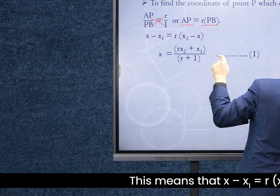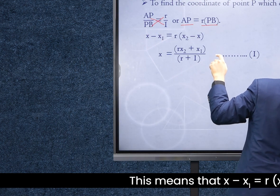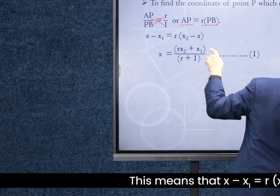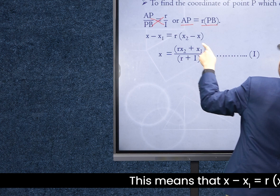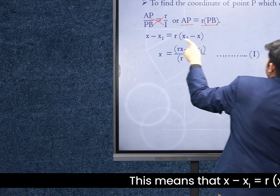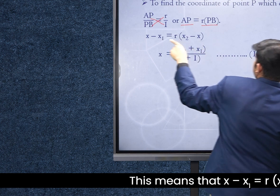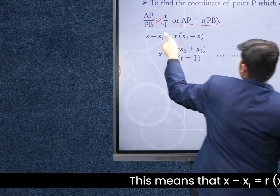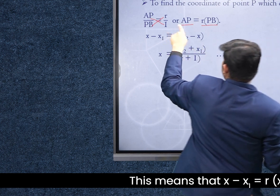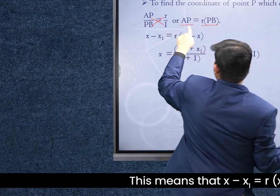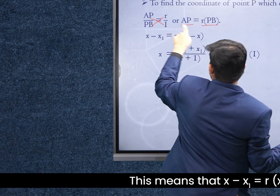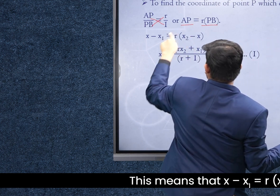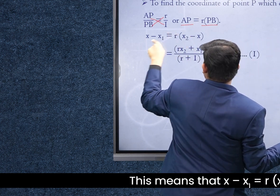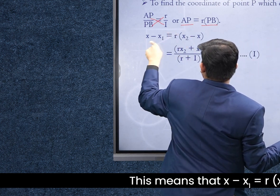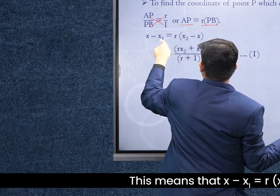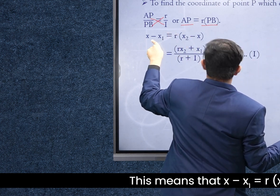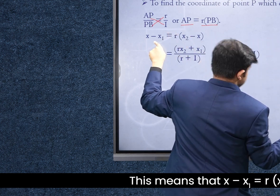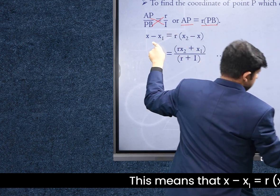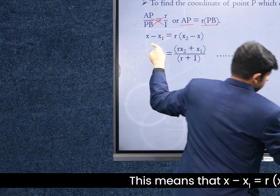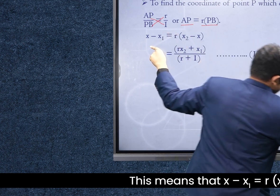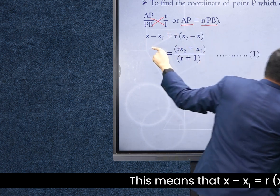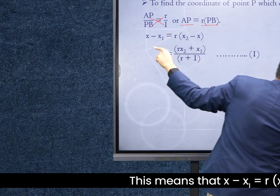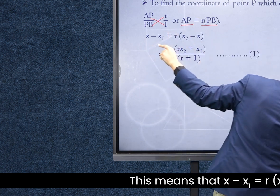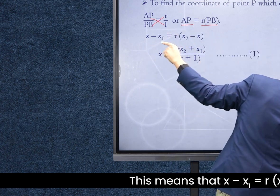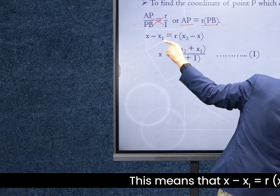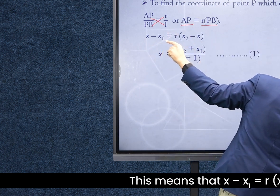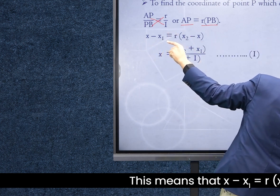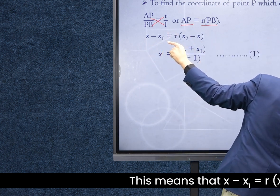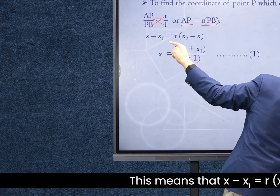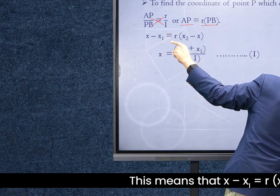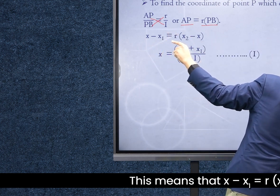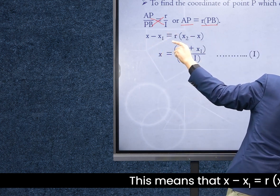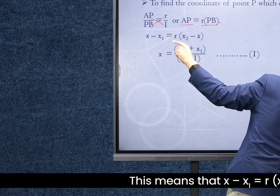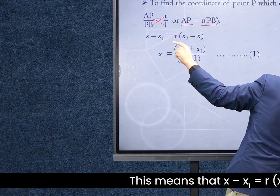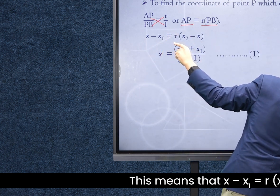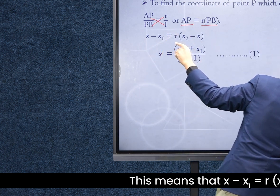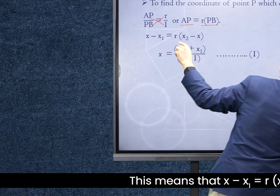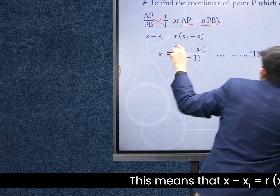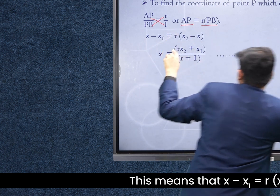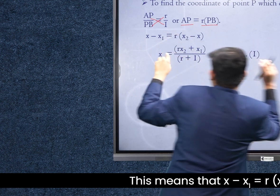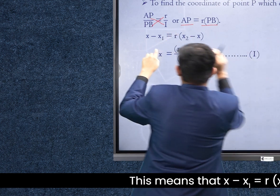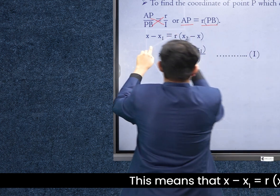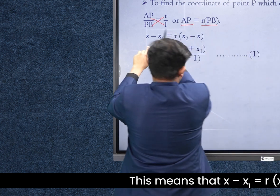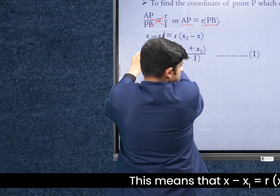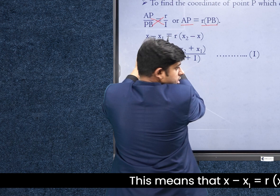This means that x minus x1 is equal to R into x2 minus x.